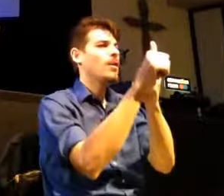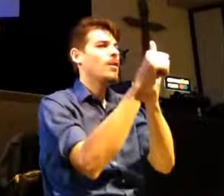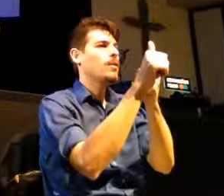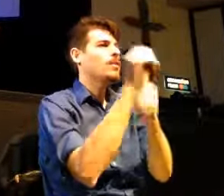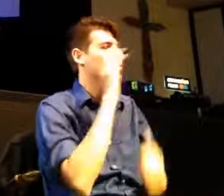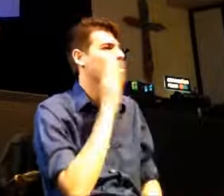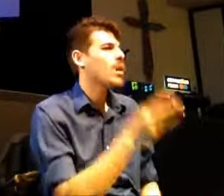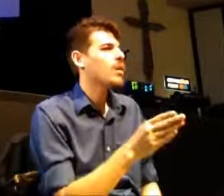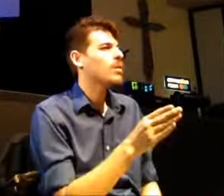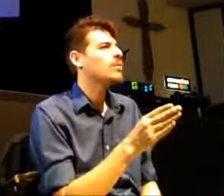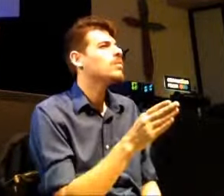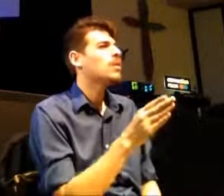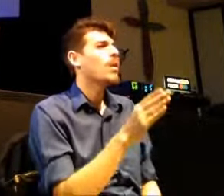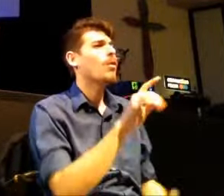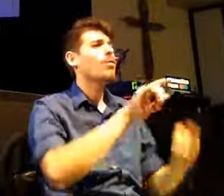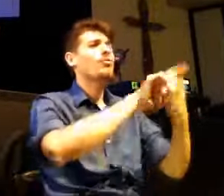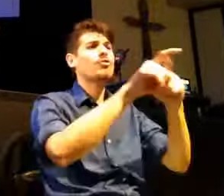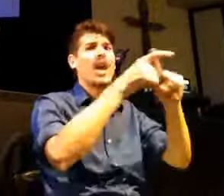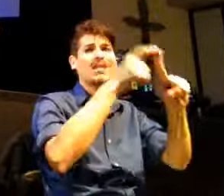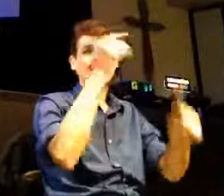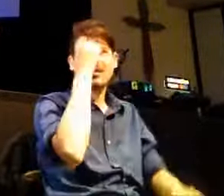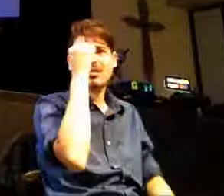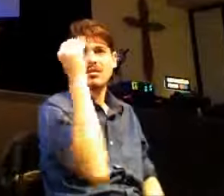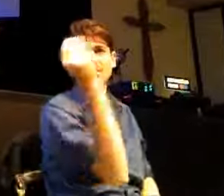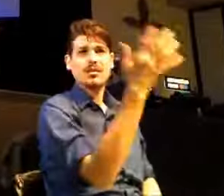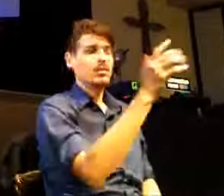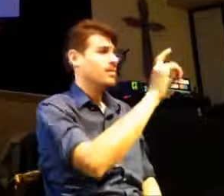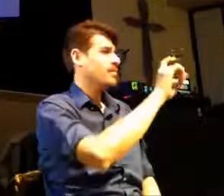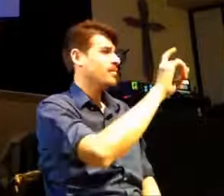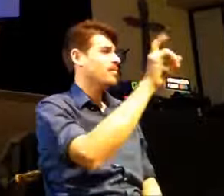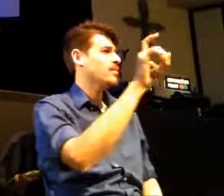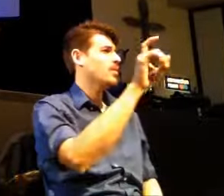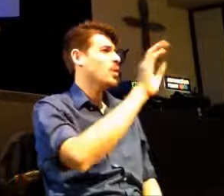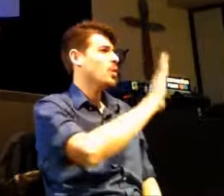what fear do you struggle with?